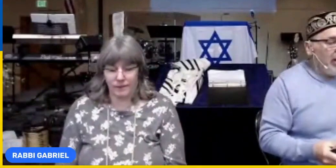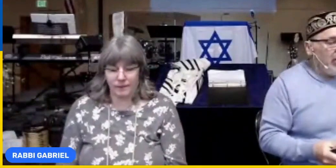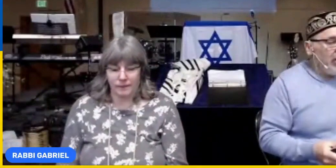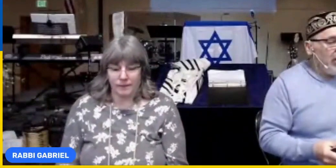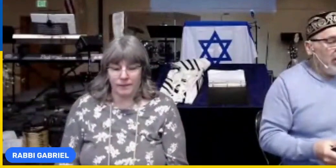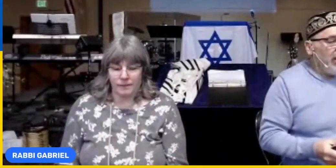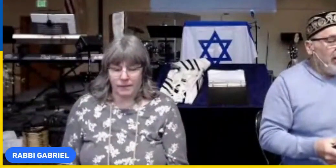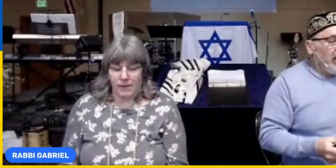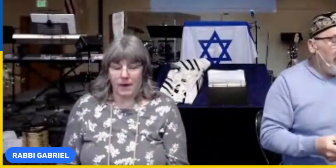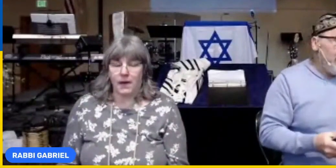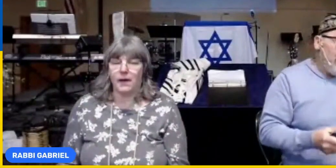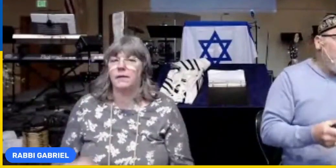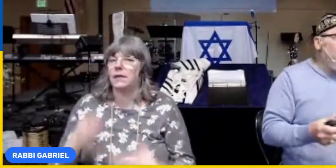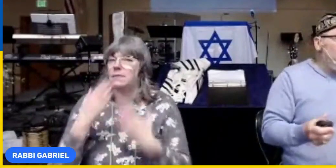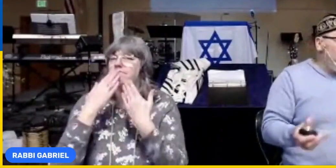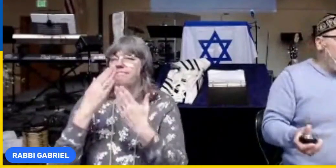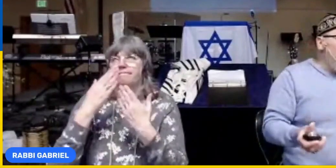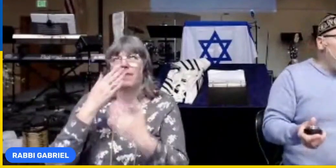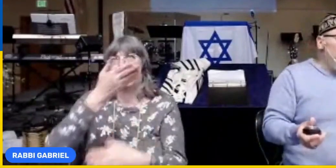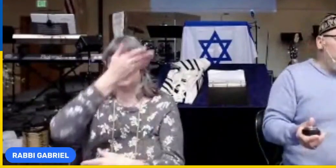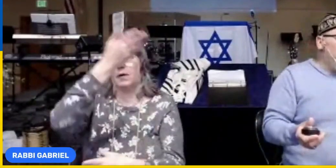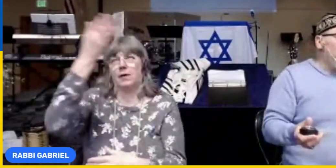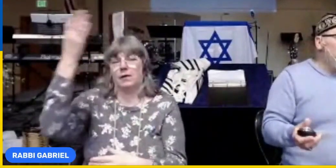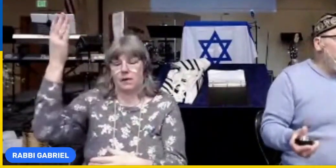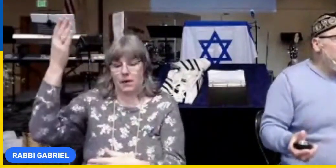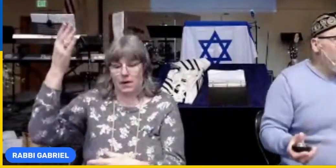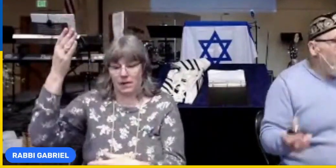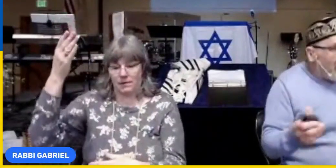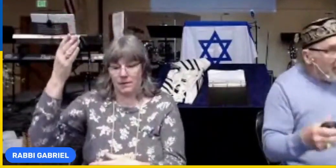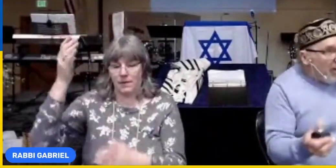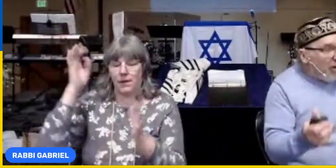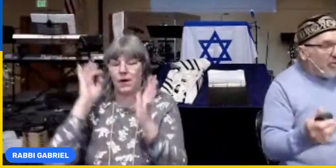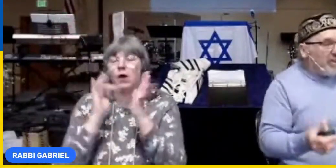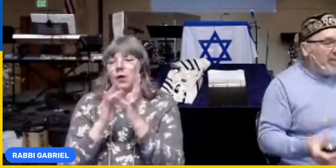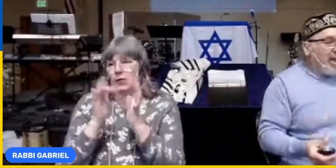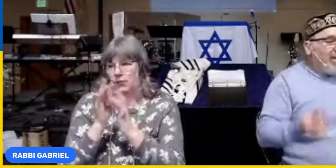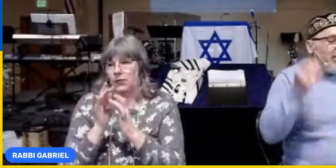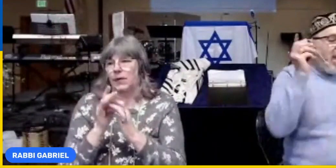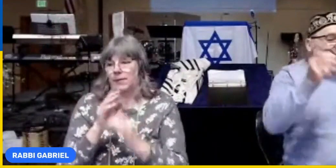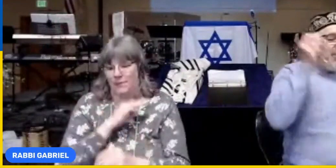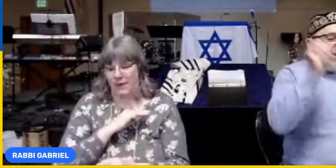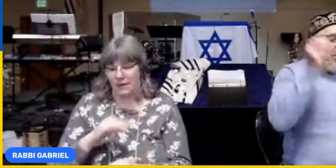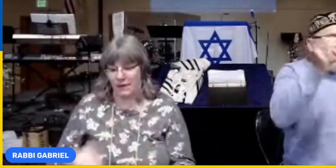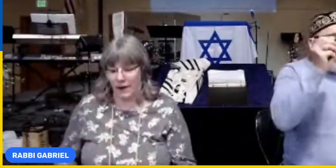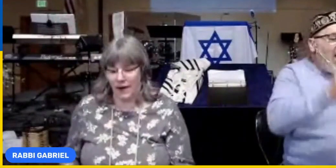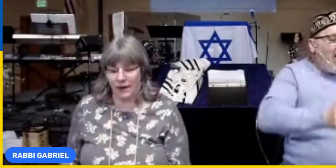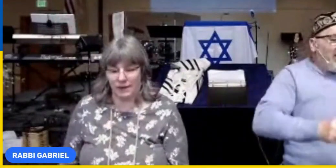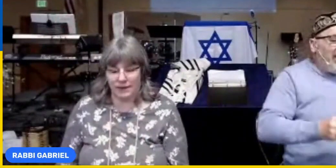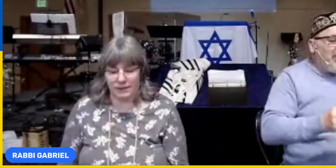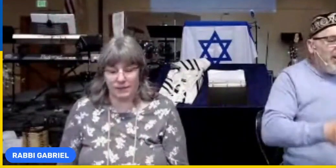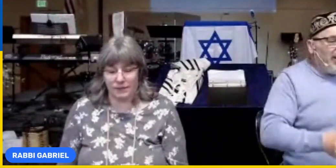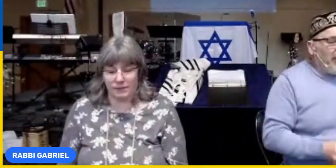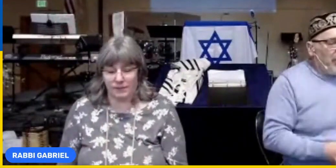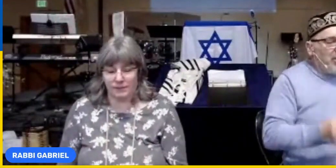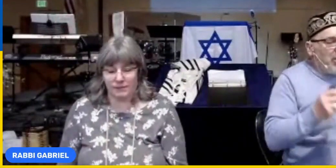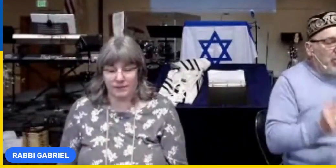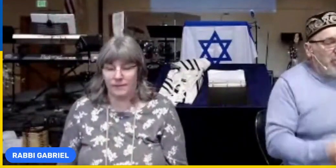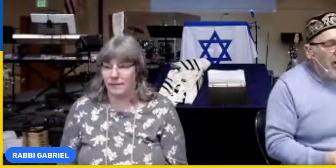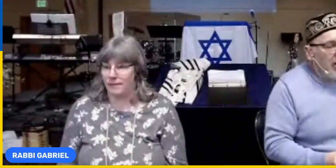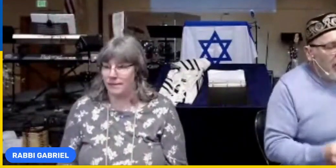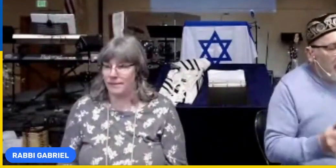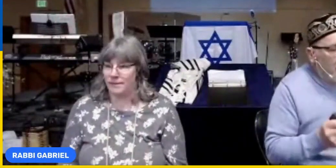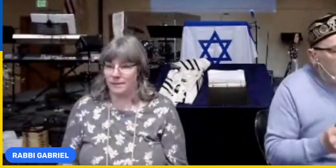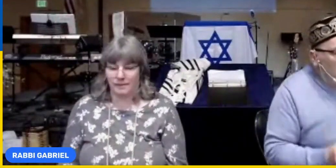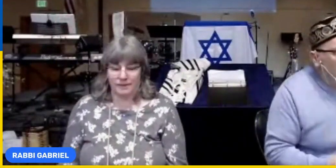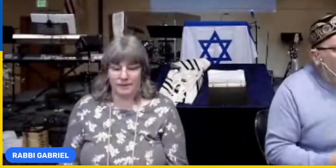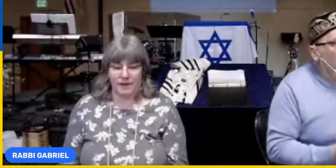evil inclination? And then he gives the answer to his own question that he knows. He says, thanks be to God, he will, through